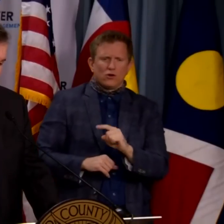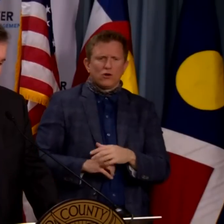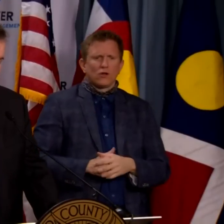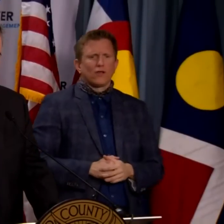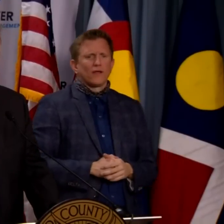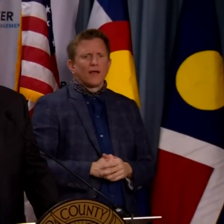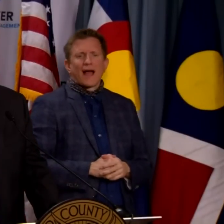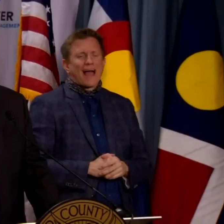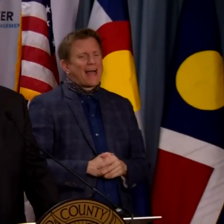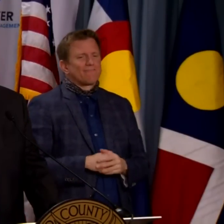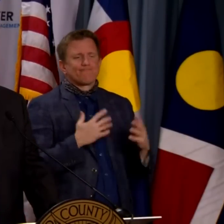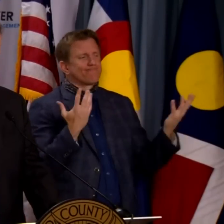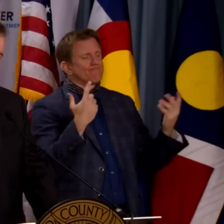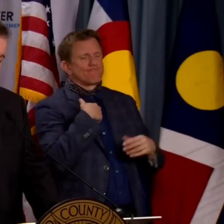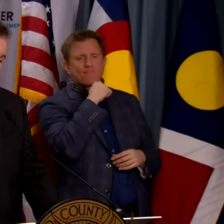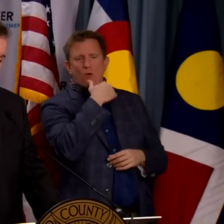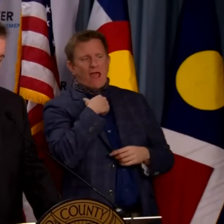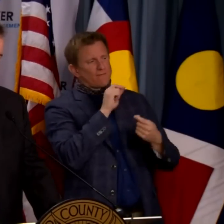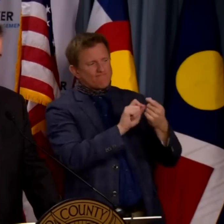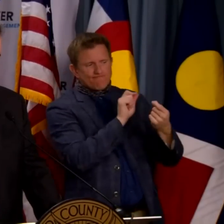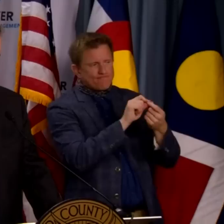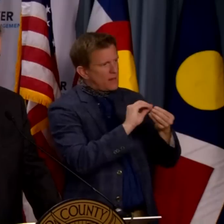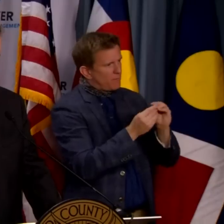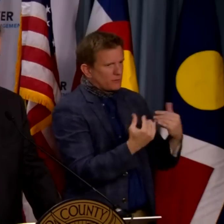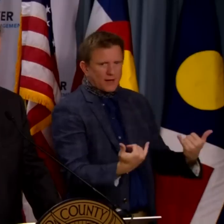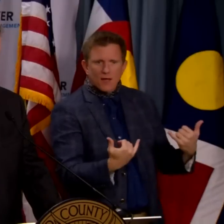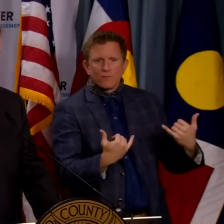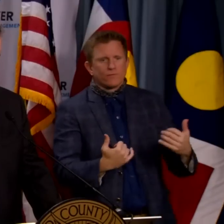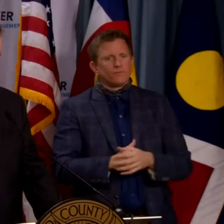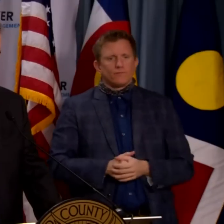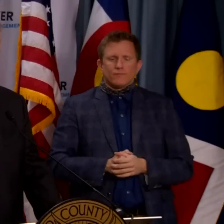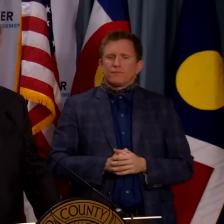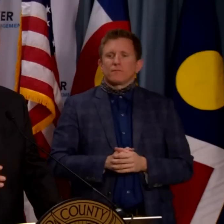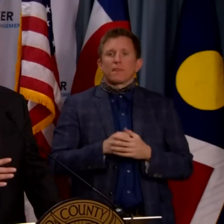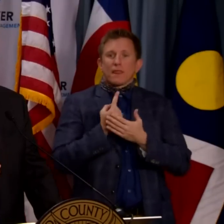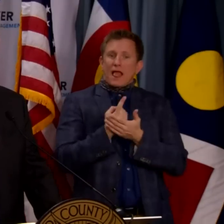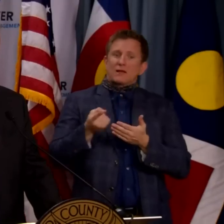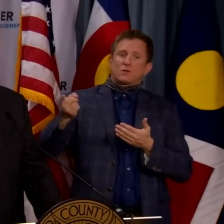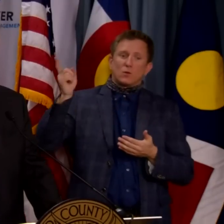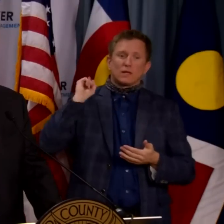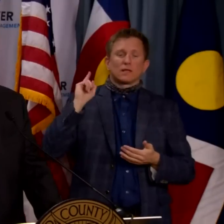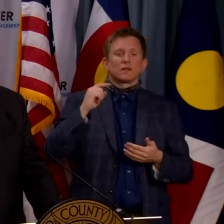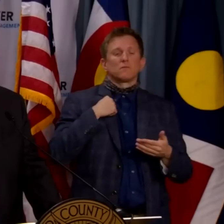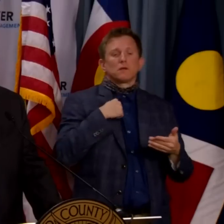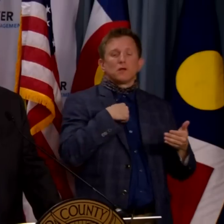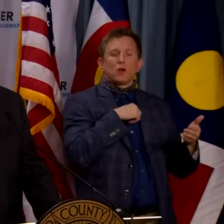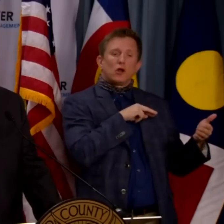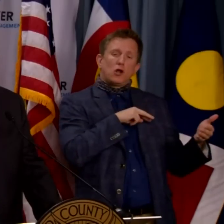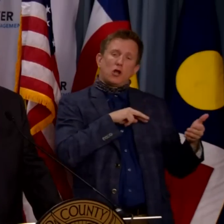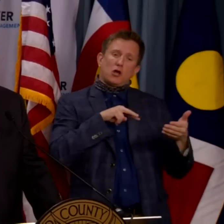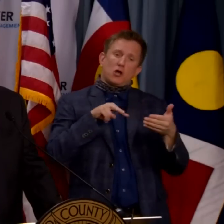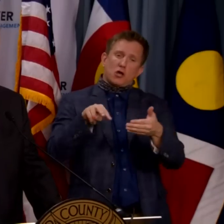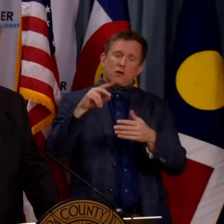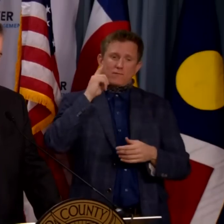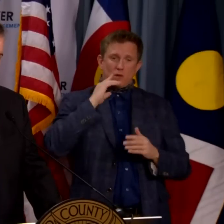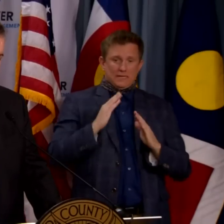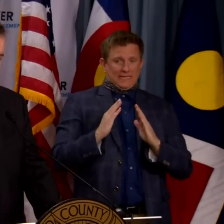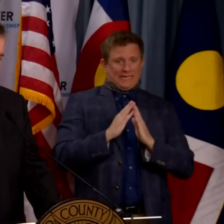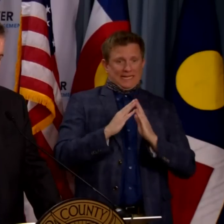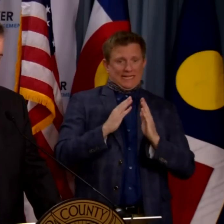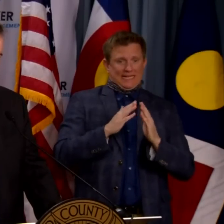And Mr. Mayor, real quick, Bob, when you say that we're not quite there yet, where are we at as far as testing?